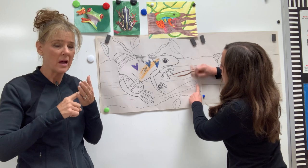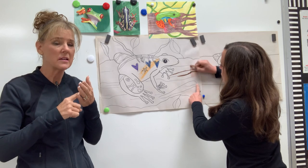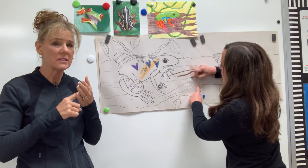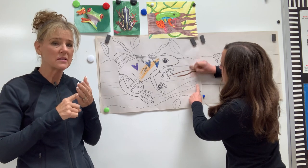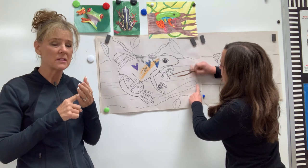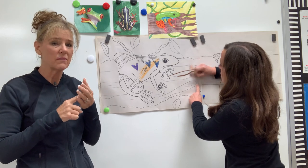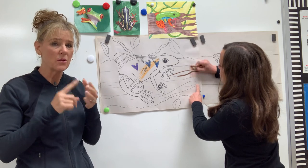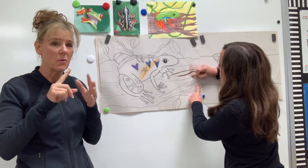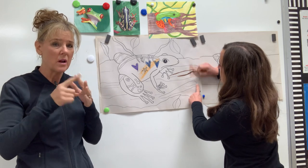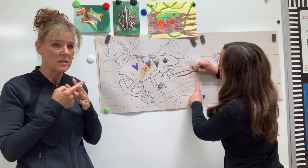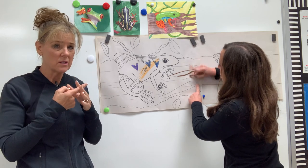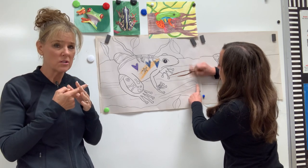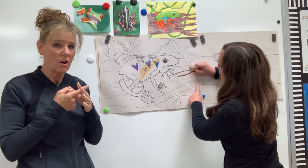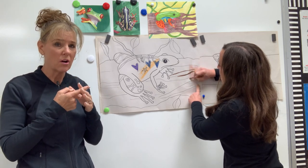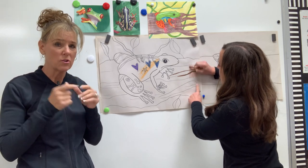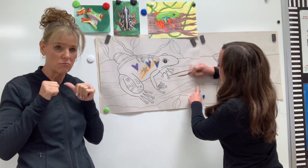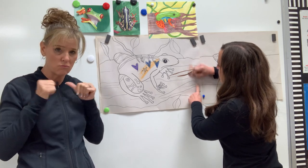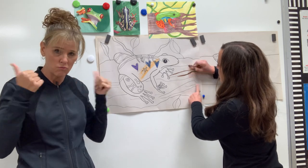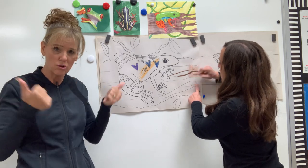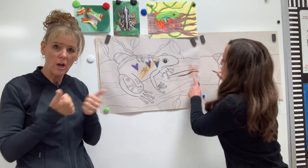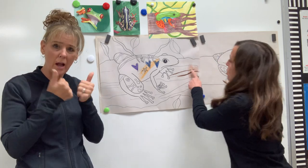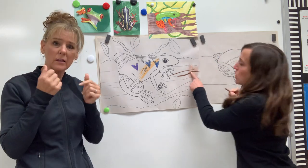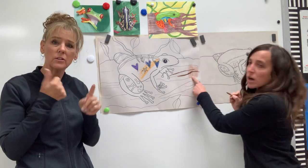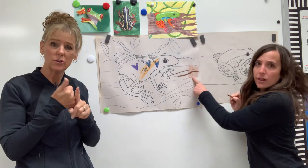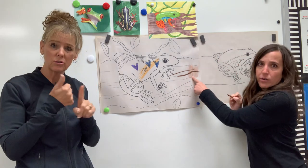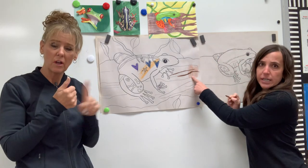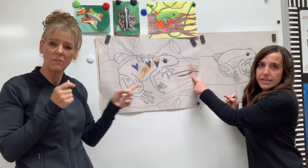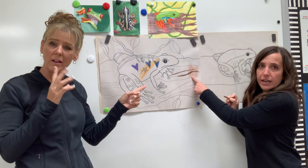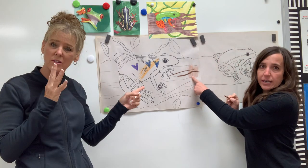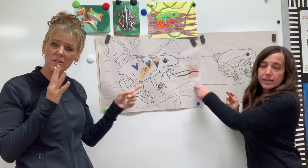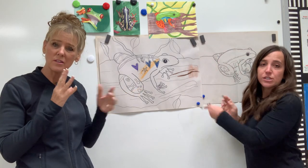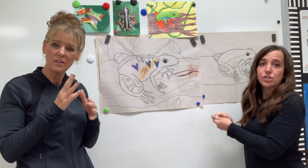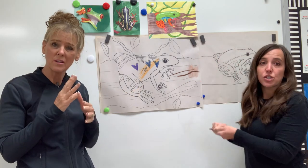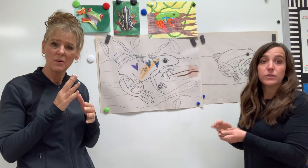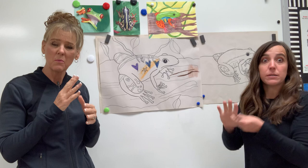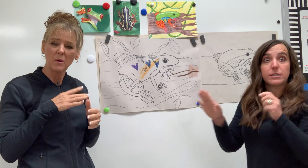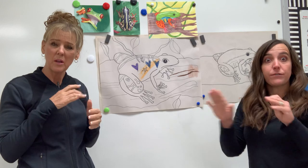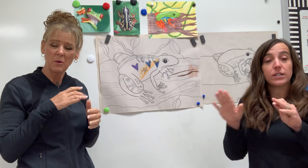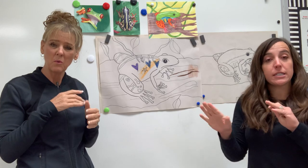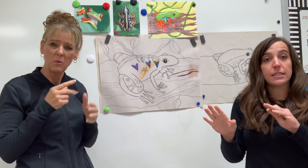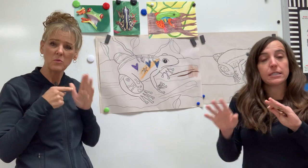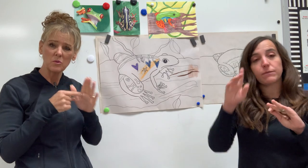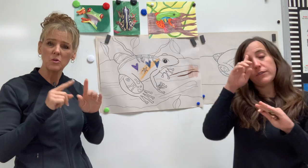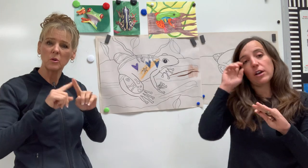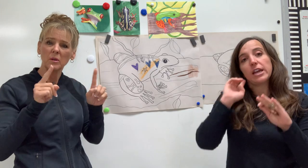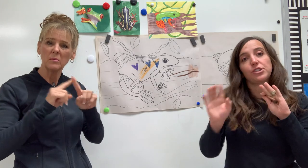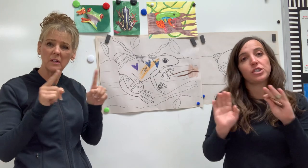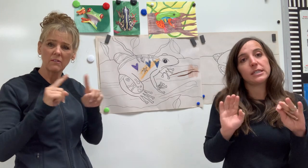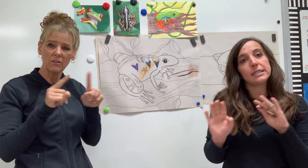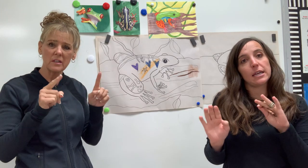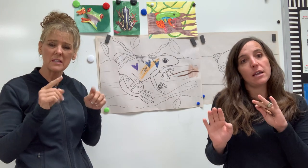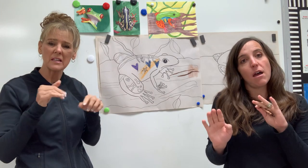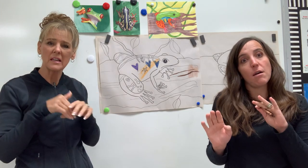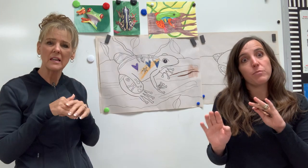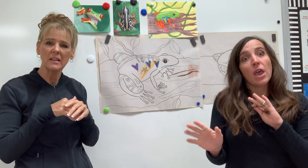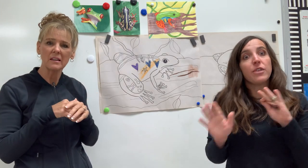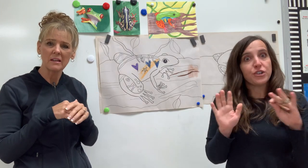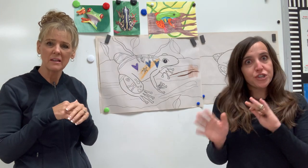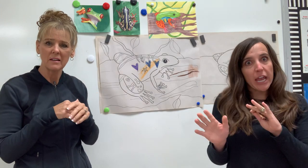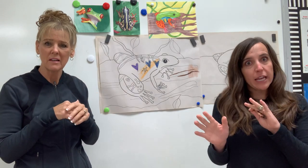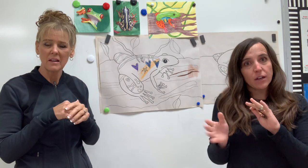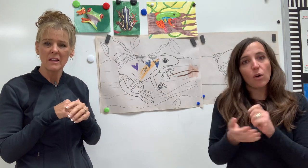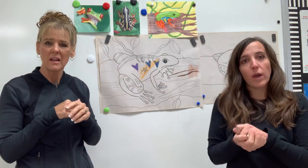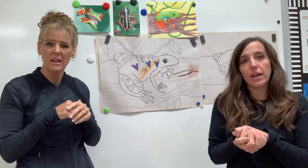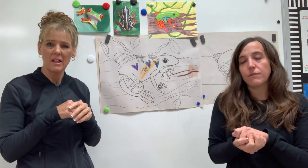to start to really push yourself, that's a really cool coloring technique to show some differences, some variations in